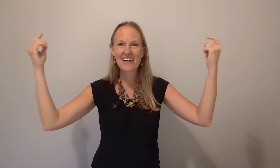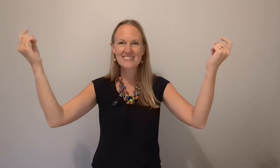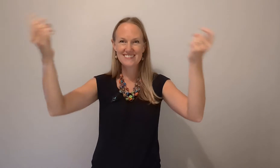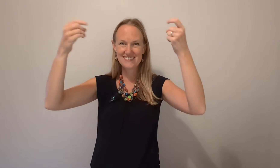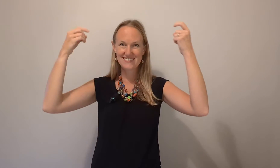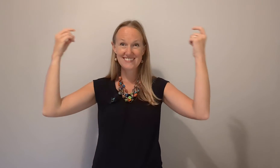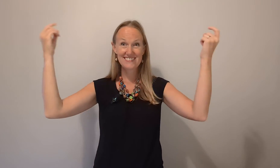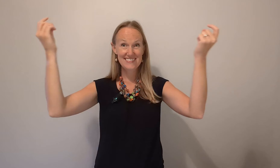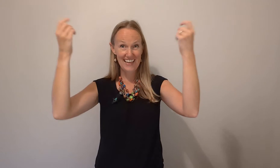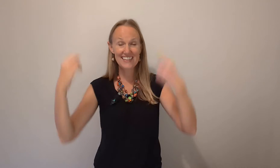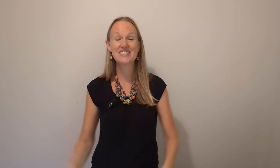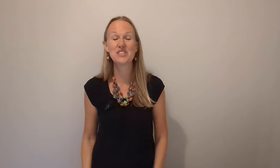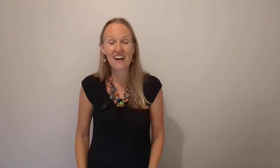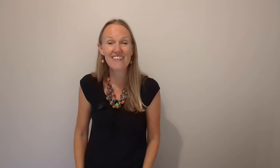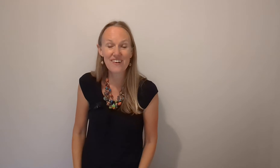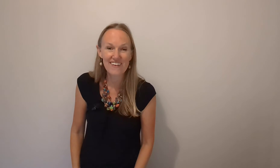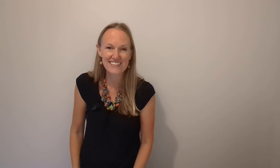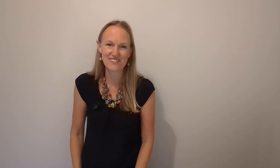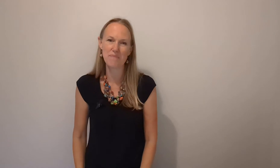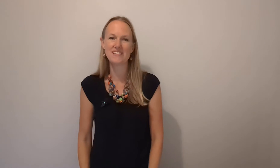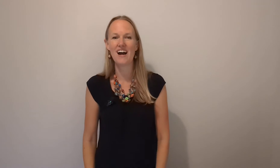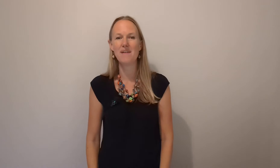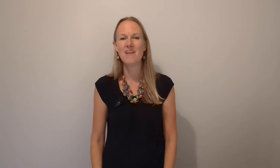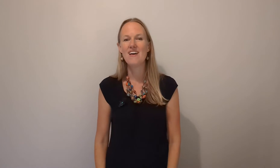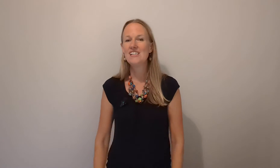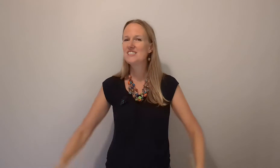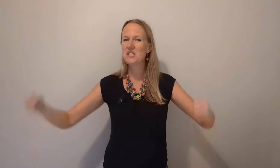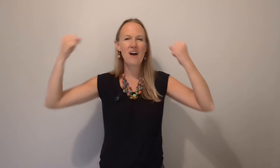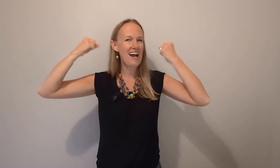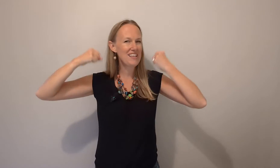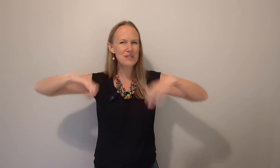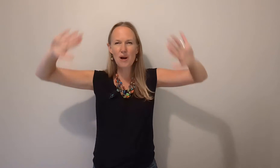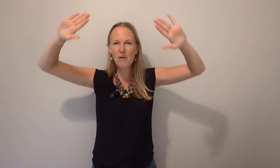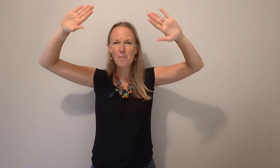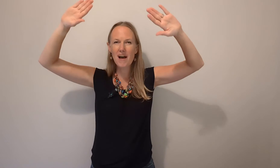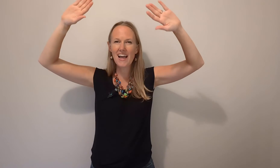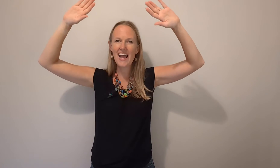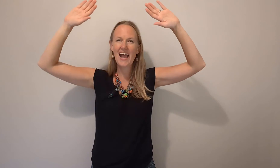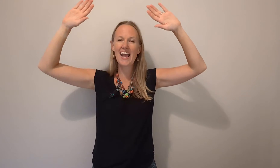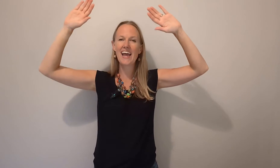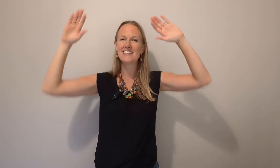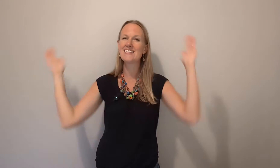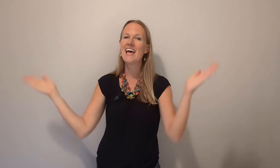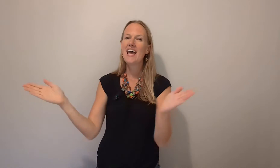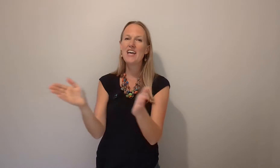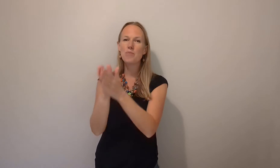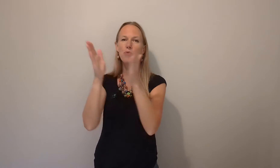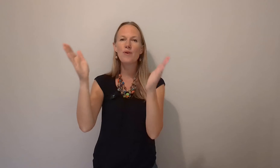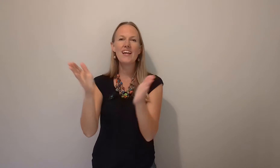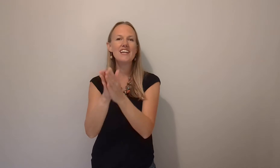hallelujah. Okay, let's try the chorus from the top. So I throw up my hands and